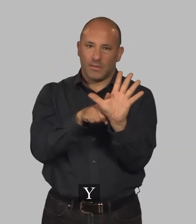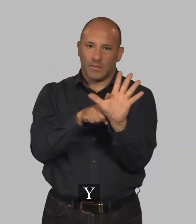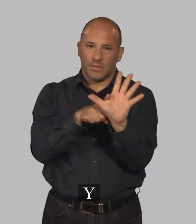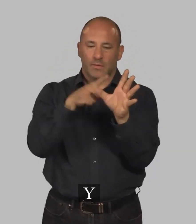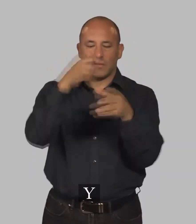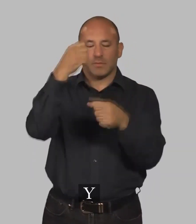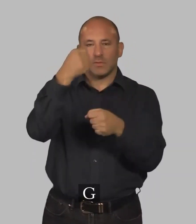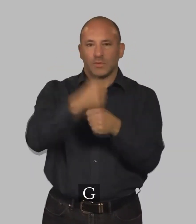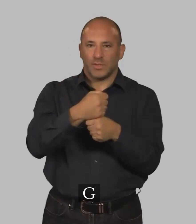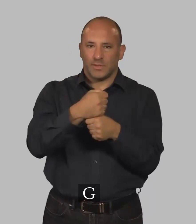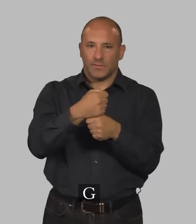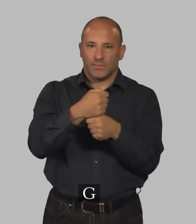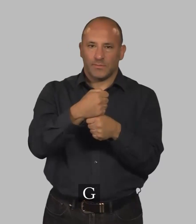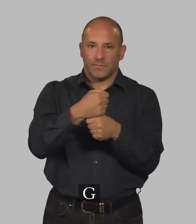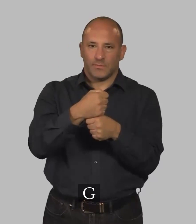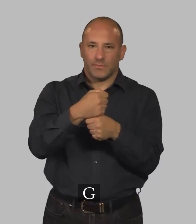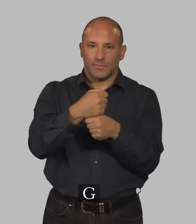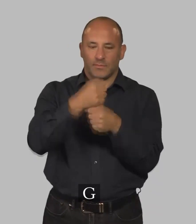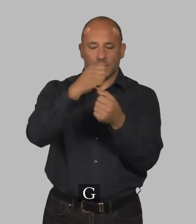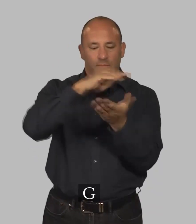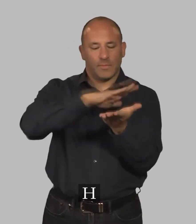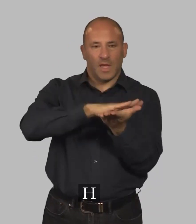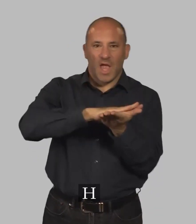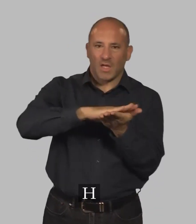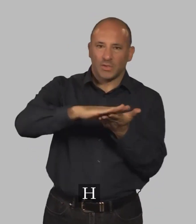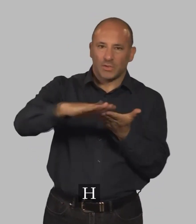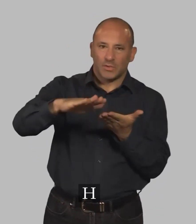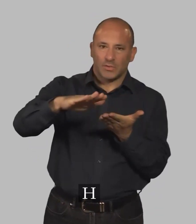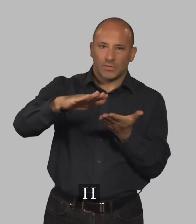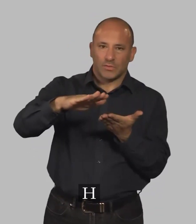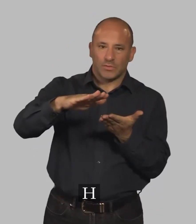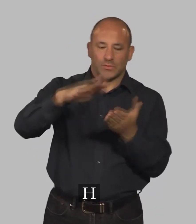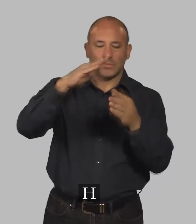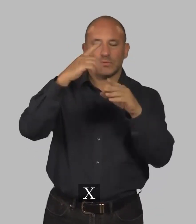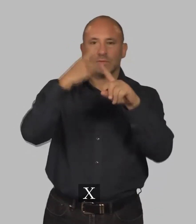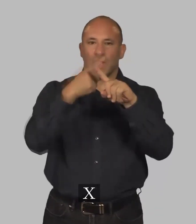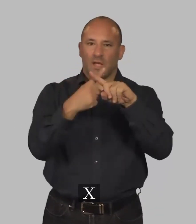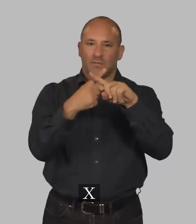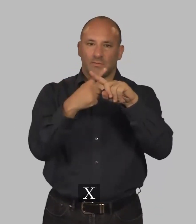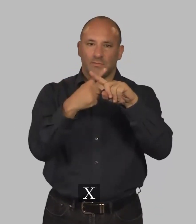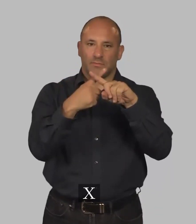Y, G, H,